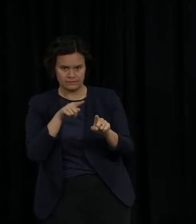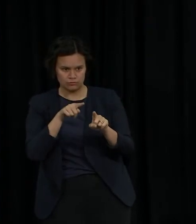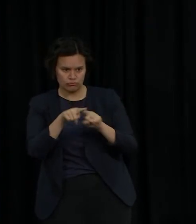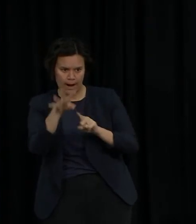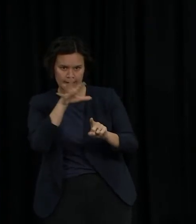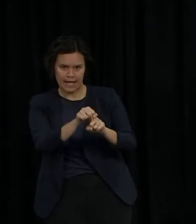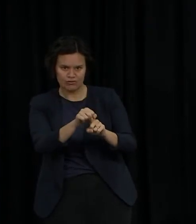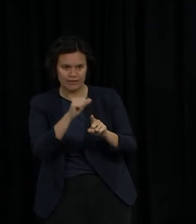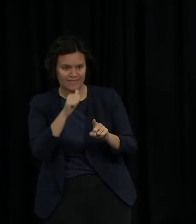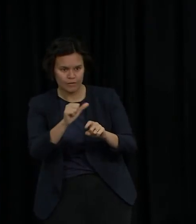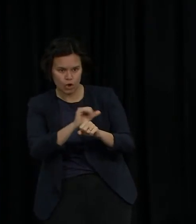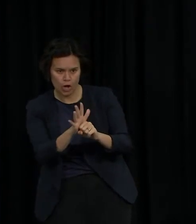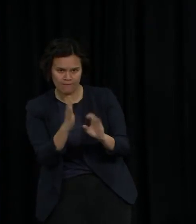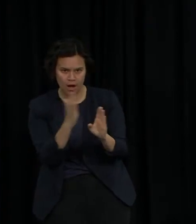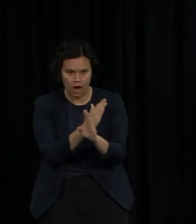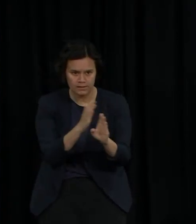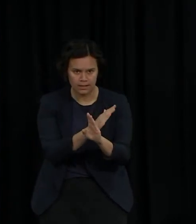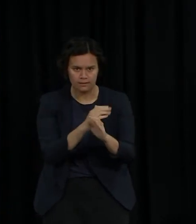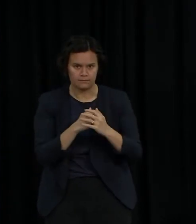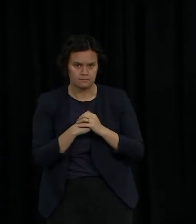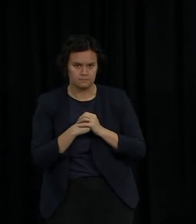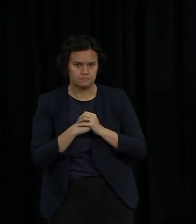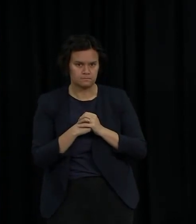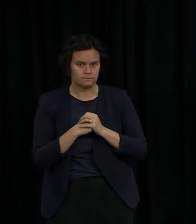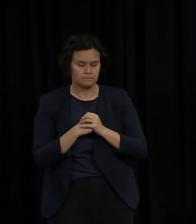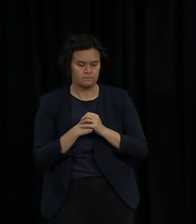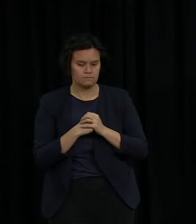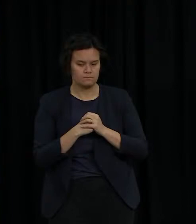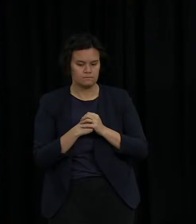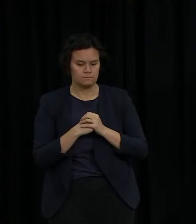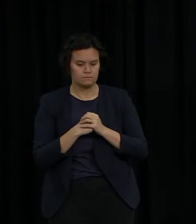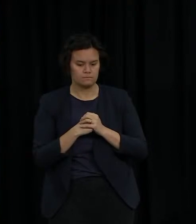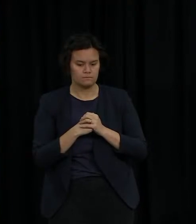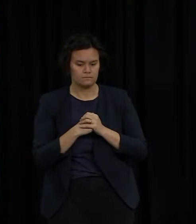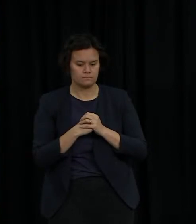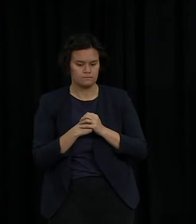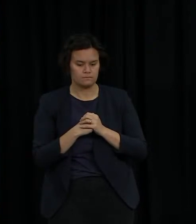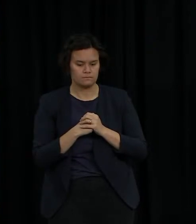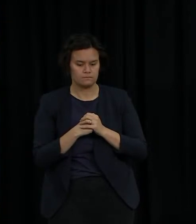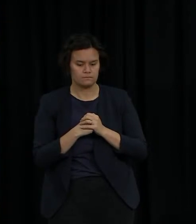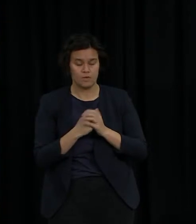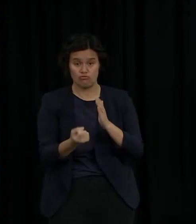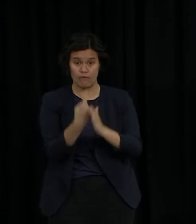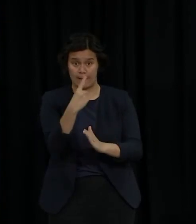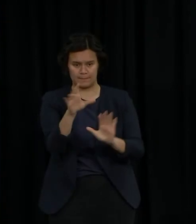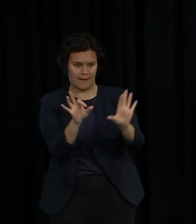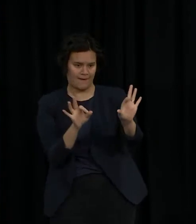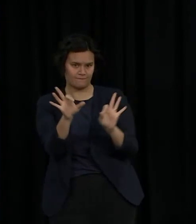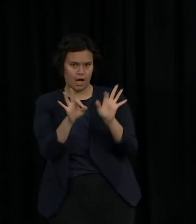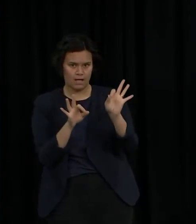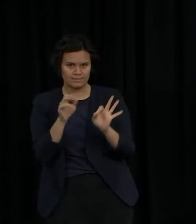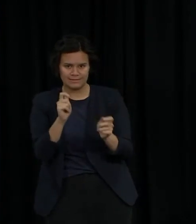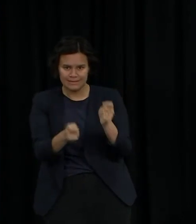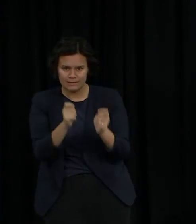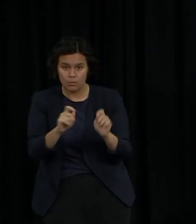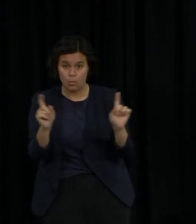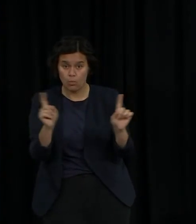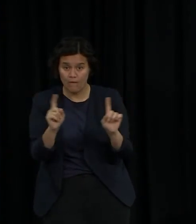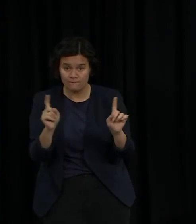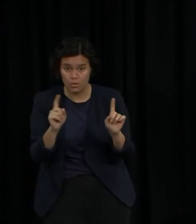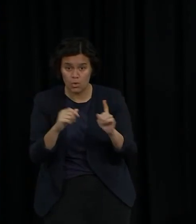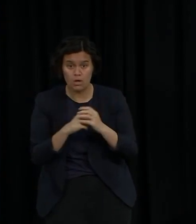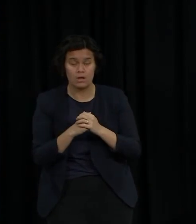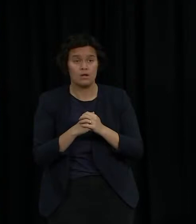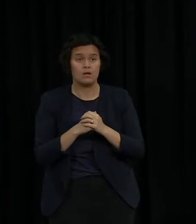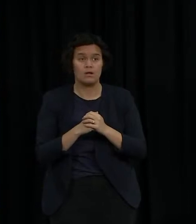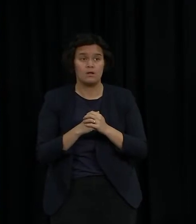areas to make sure both that we've got a good representative sample of Auckland, but also targeting in